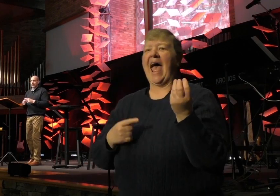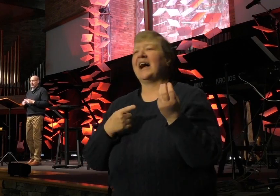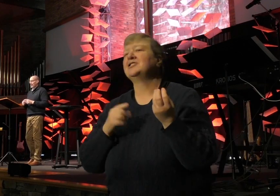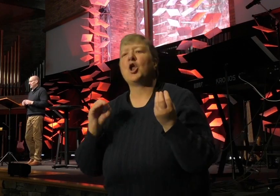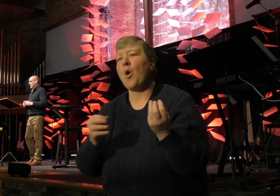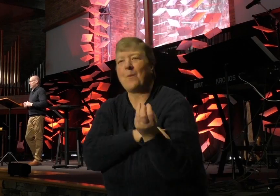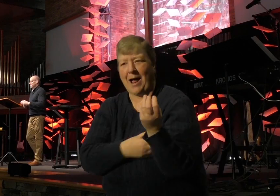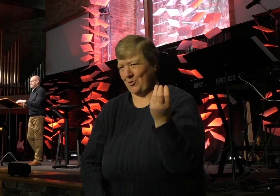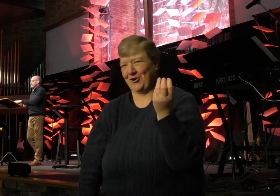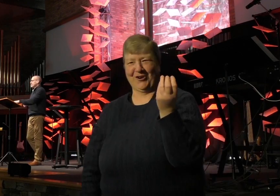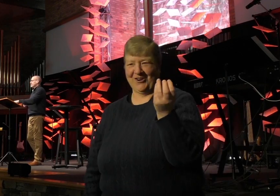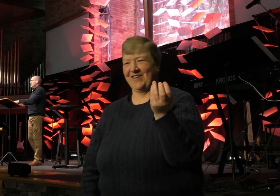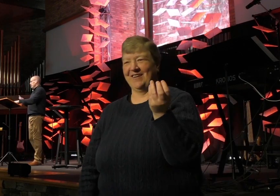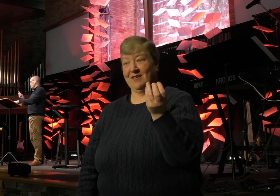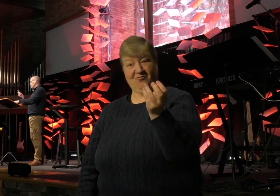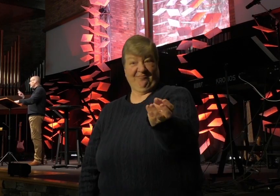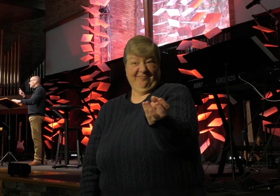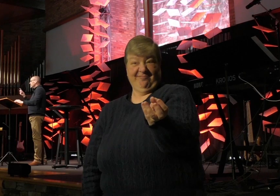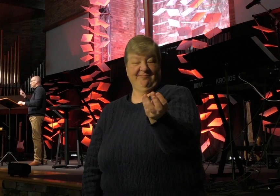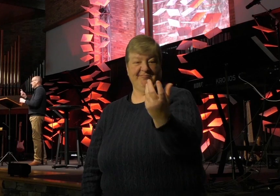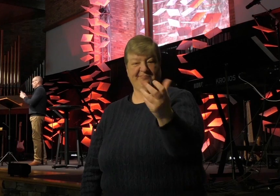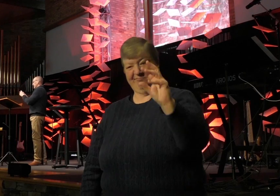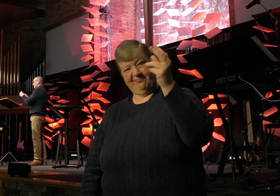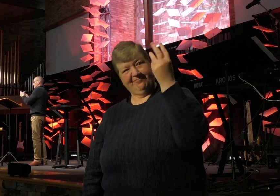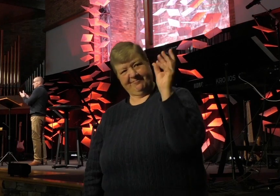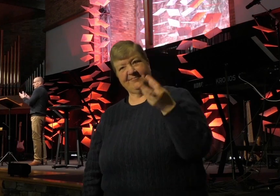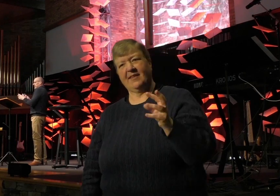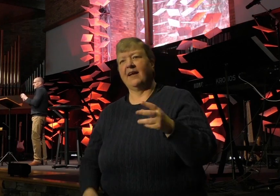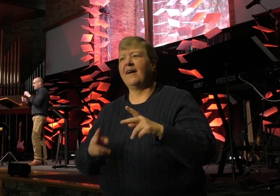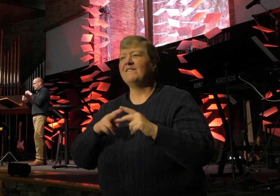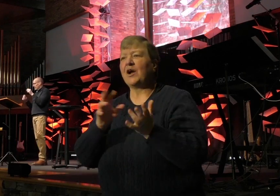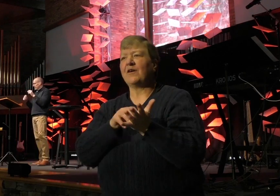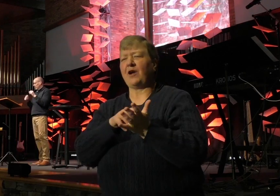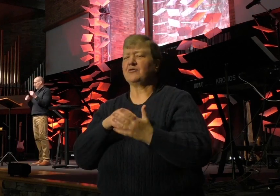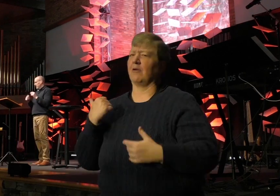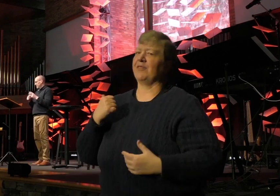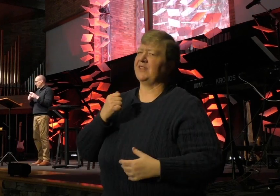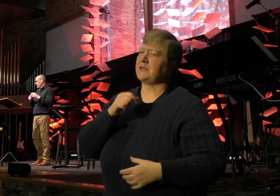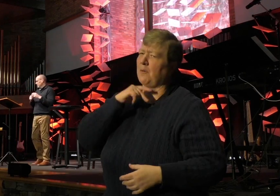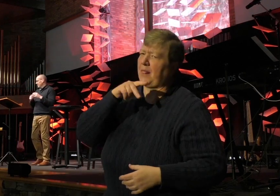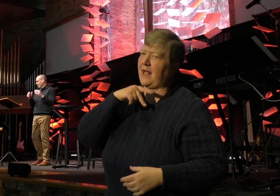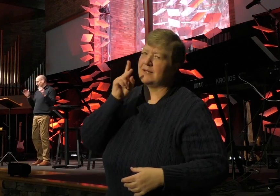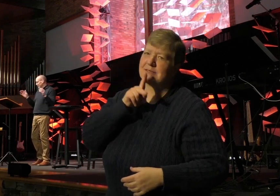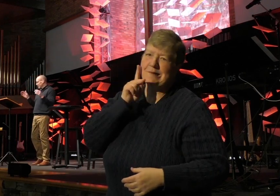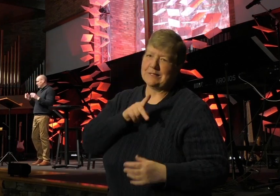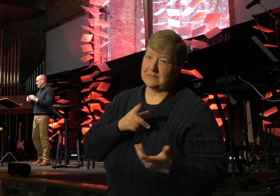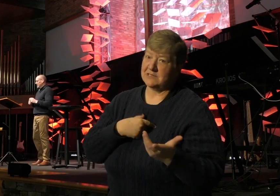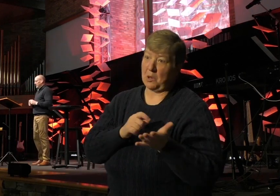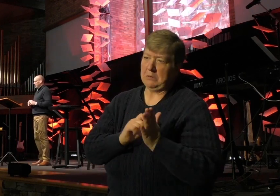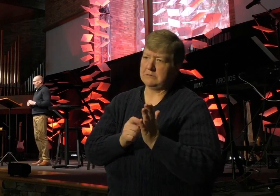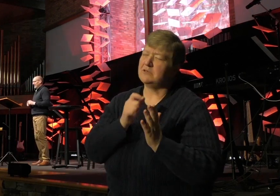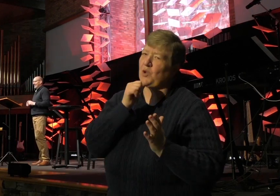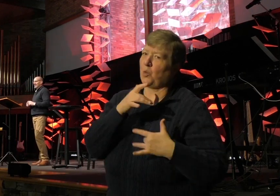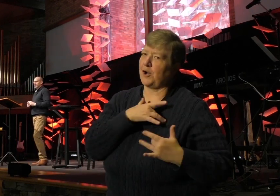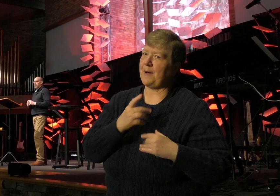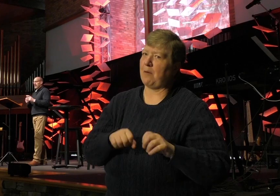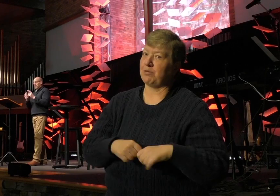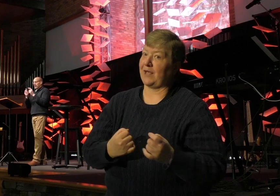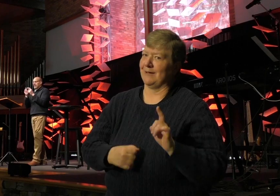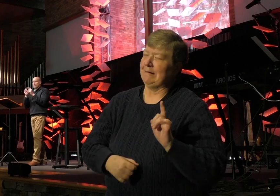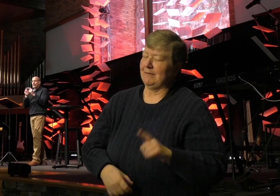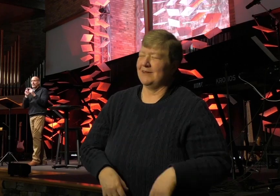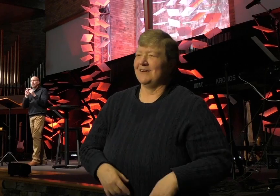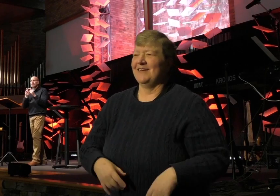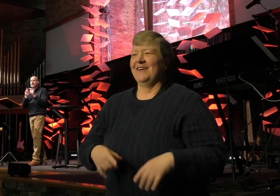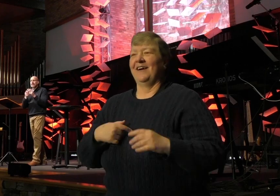of itself, right? Incredibly fragile. By the way, these are plastic, so when you write names of people on it, you don't have to worry about breaking it, okay?